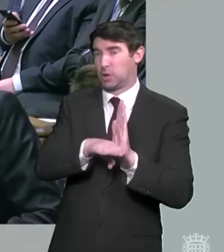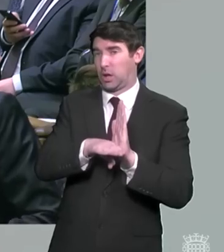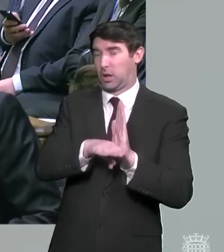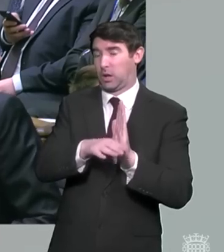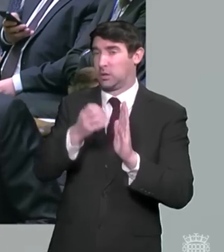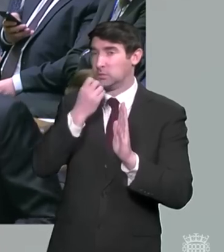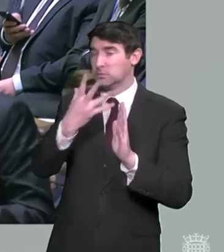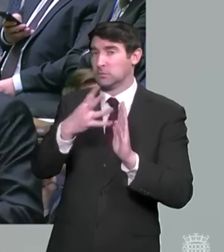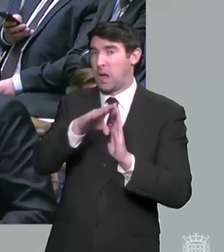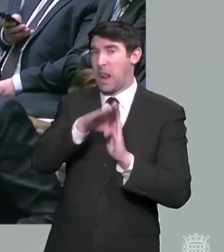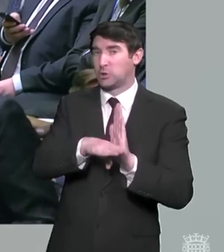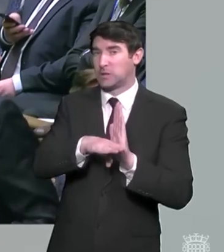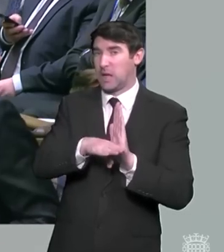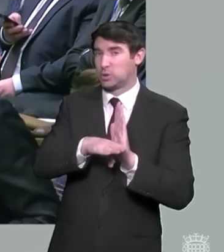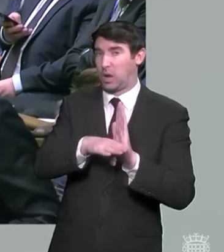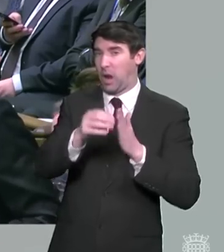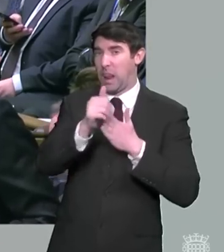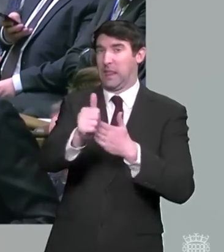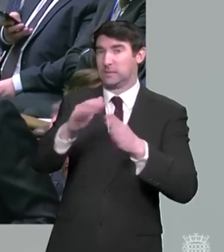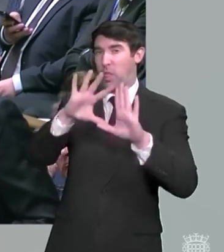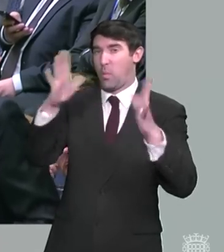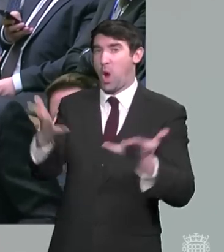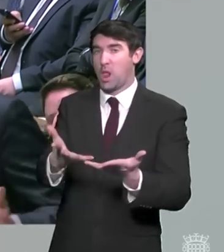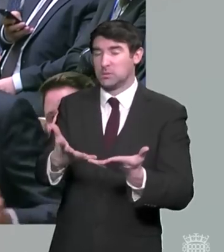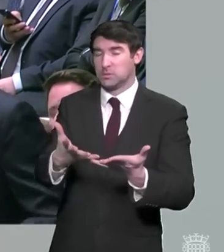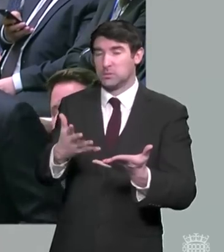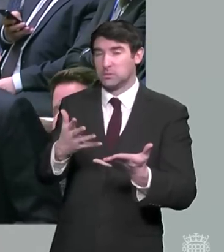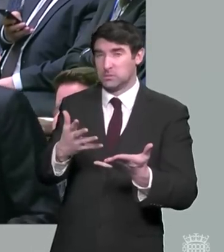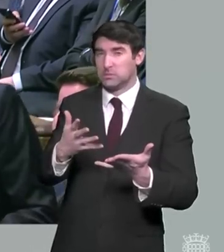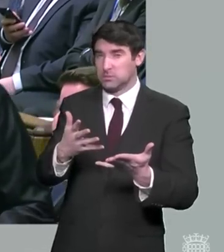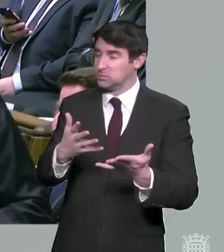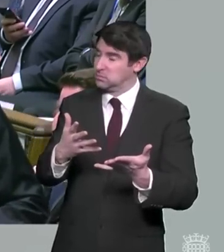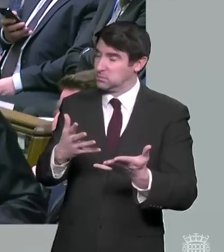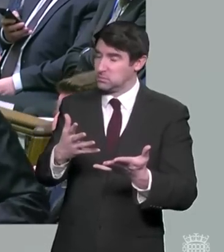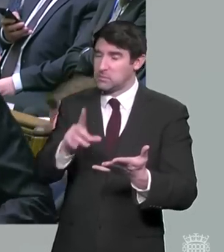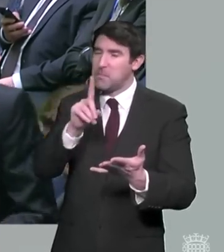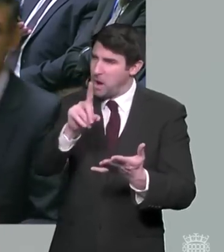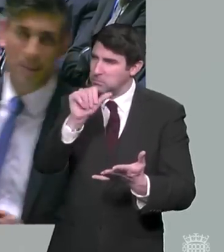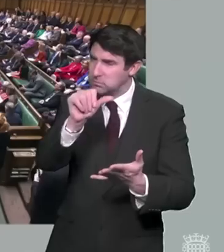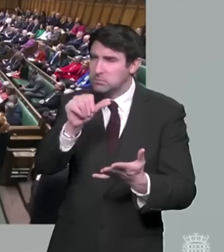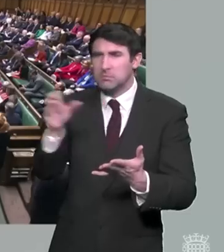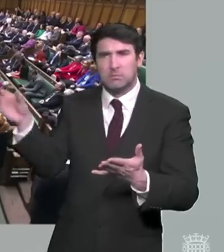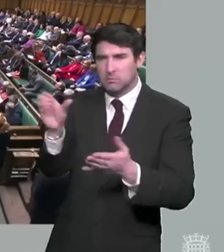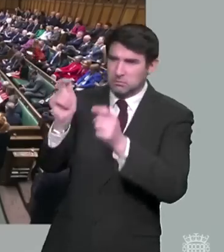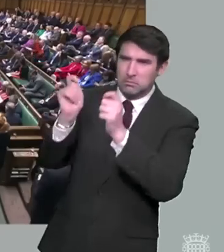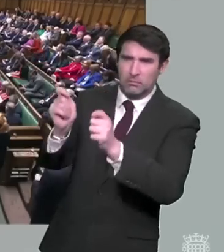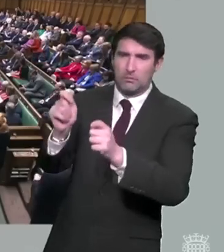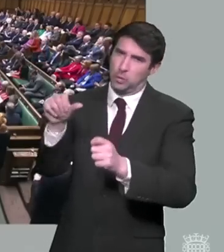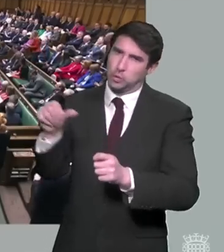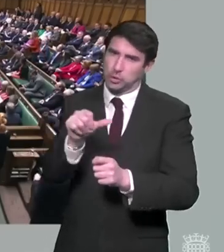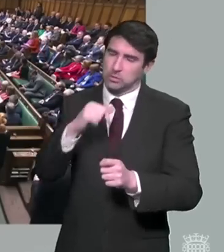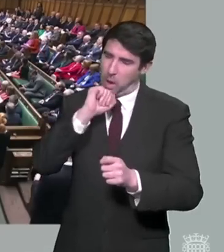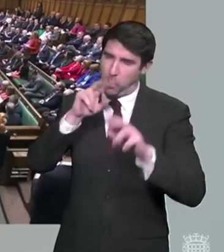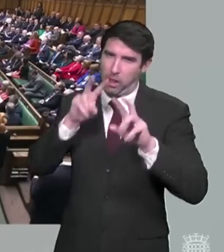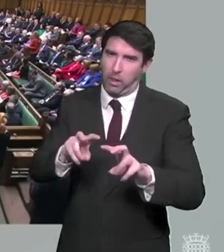is a world-leading piece of legislation. We're showing an example about how to tackle this, but I'll make sure that we have someone in place to do the job. Thank you,